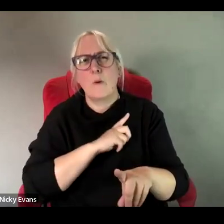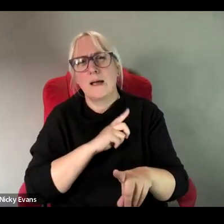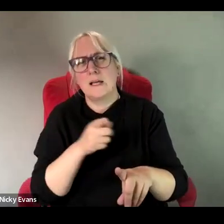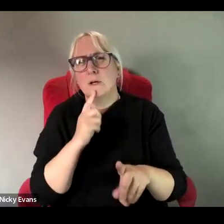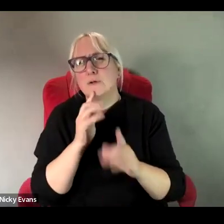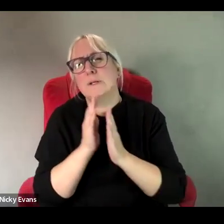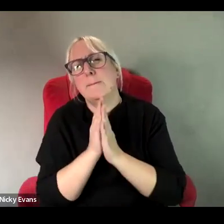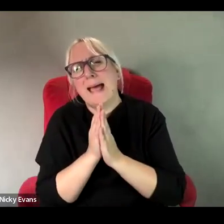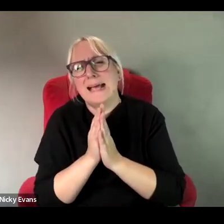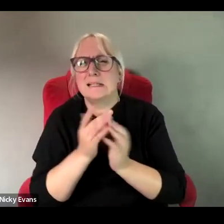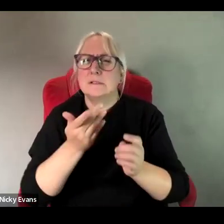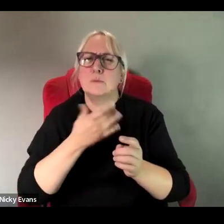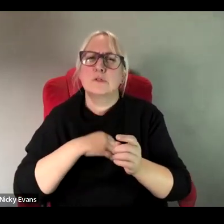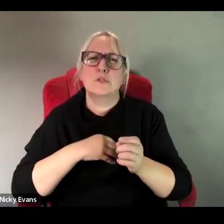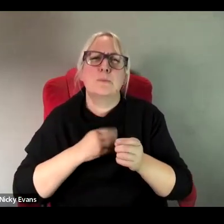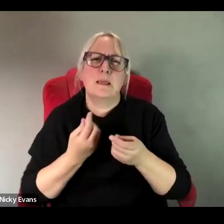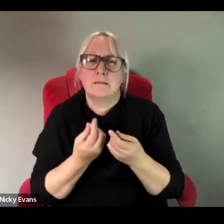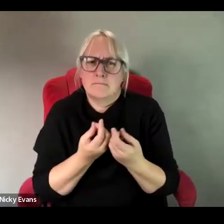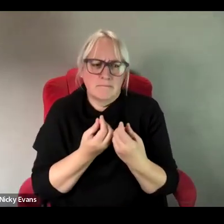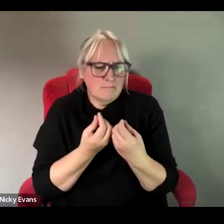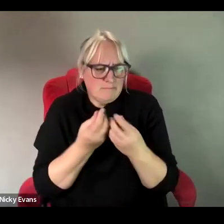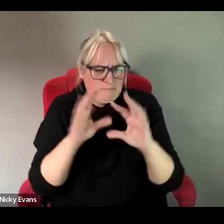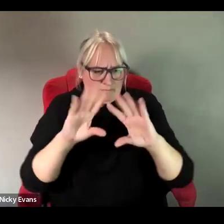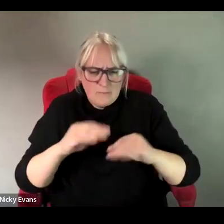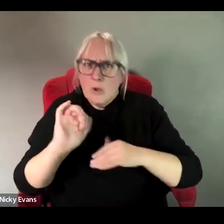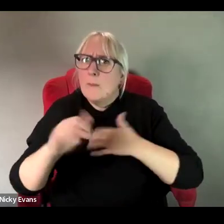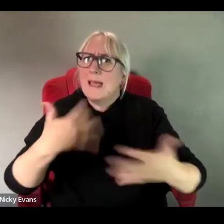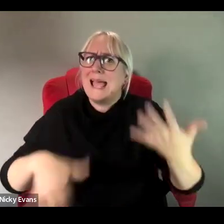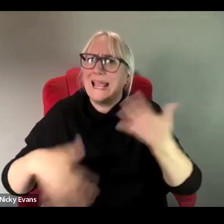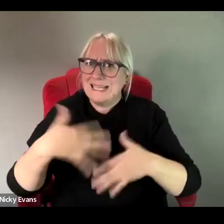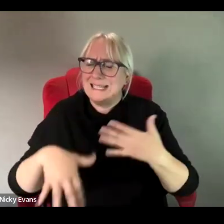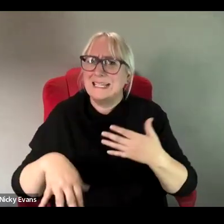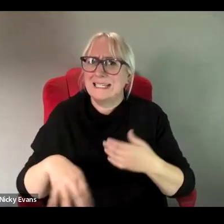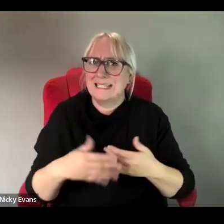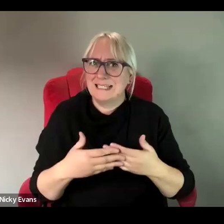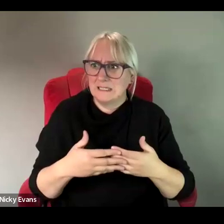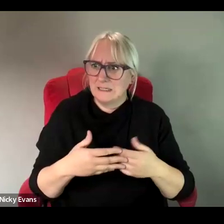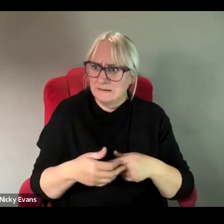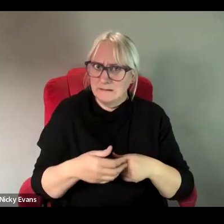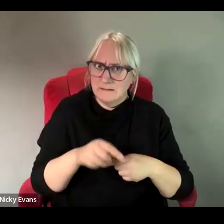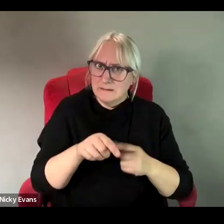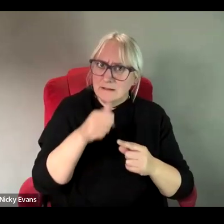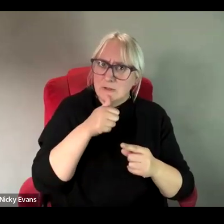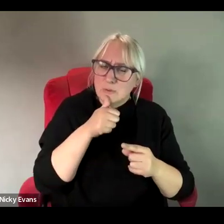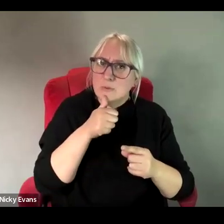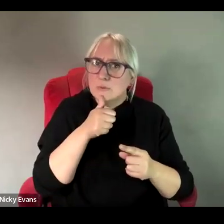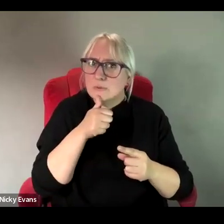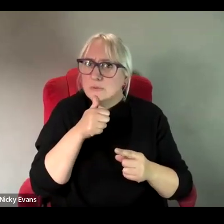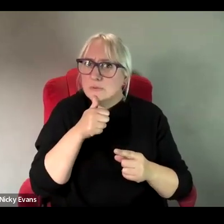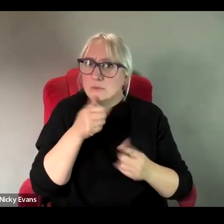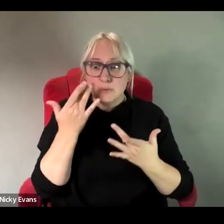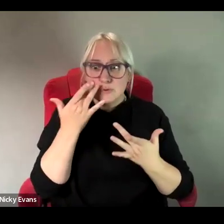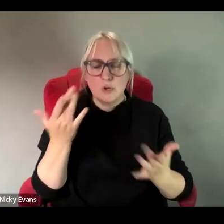be relieved of her pain. And that was used to persuade people that euthanasia was